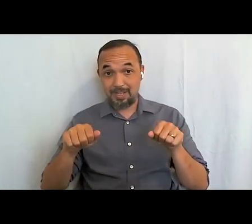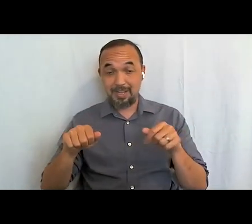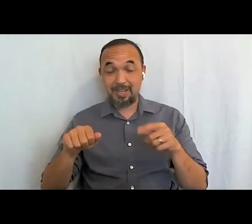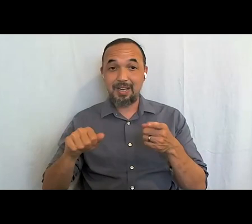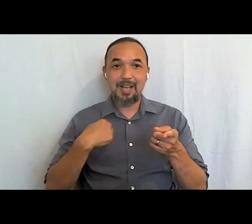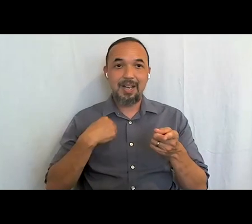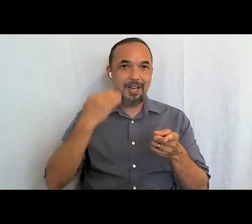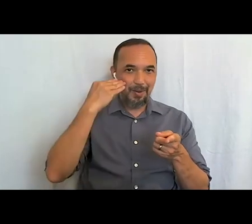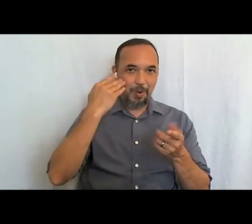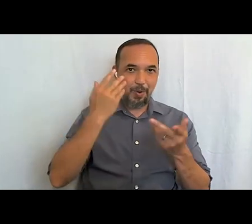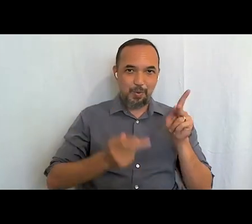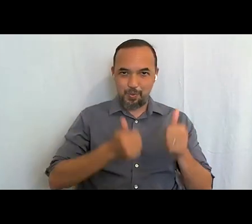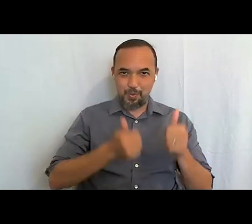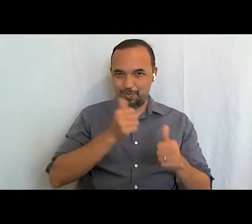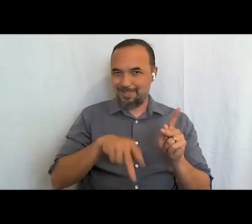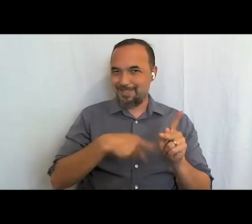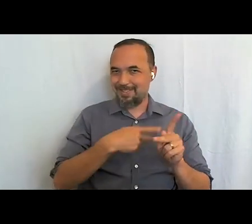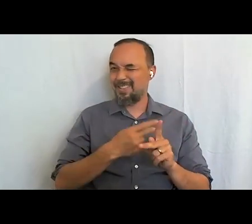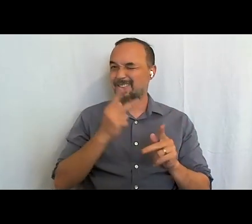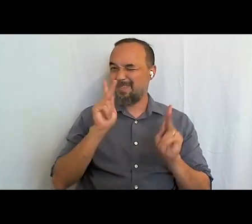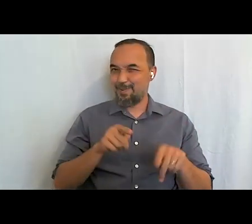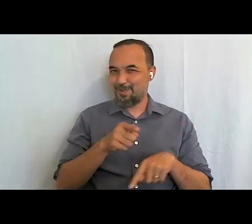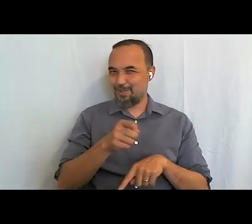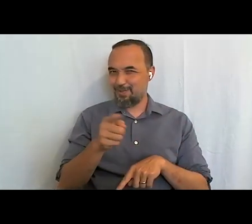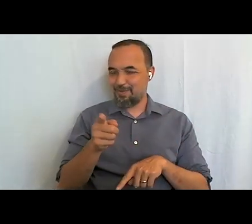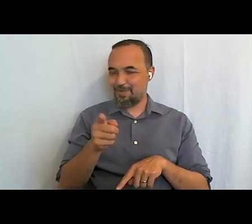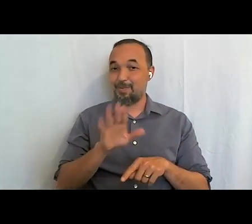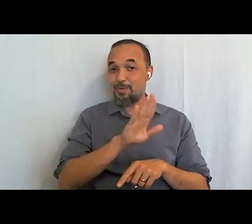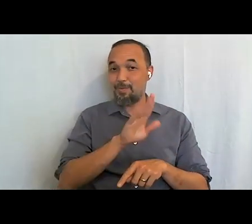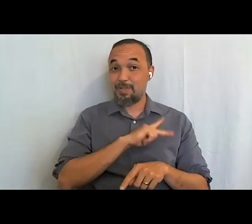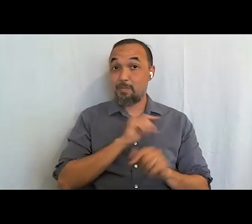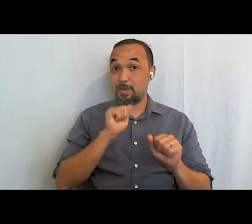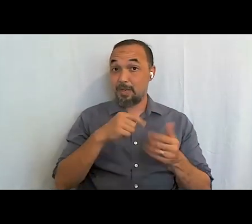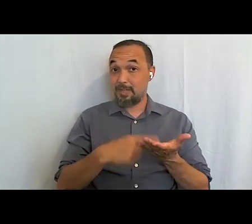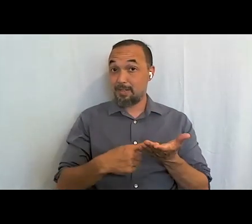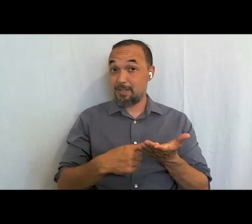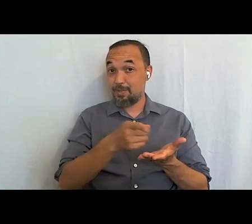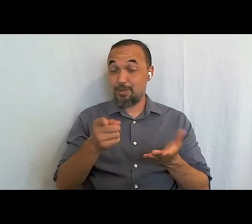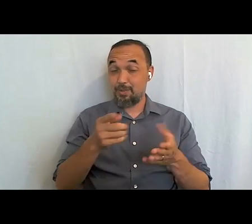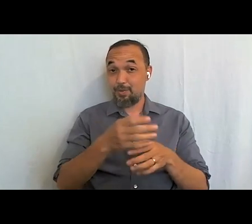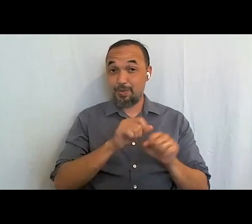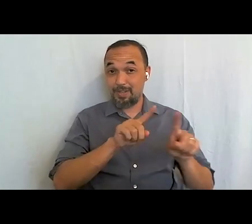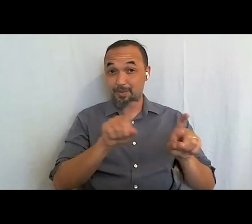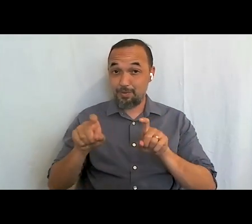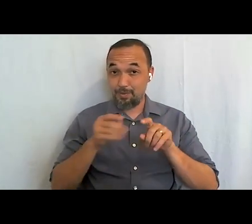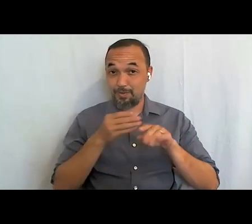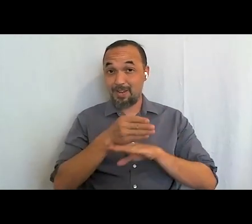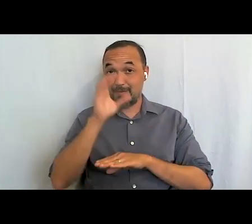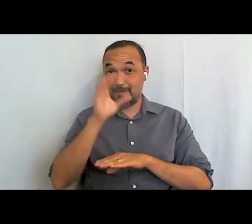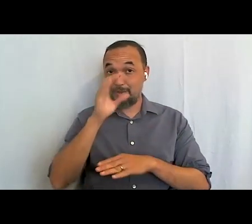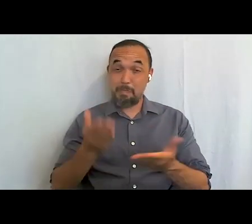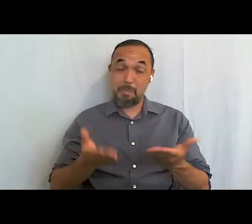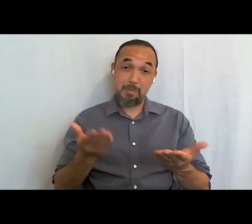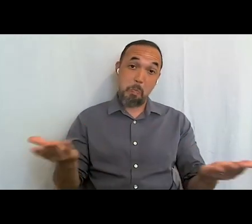I know which archetype you are. Okay. We can discuss it. You'll be getting a survey after the hunt. Maybe we can ask that question.